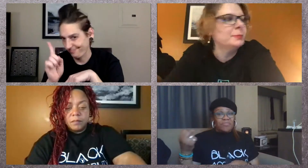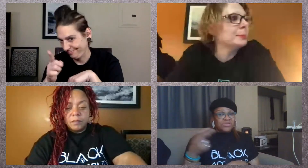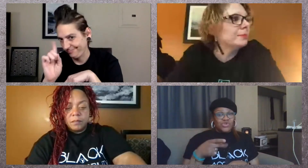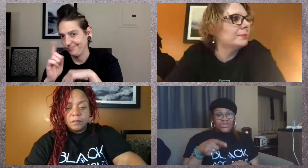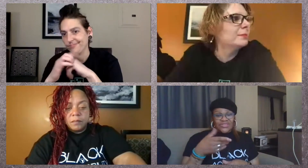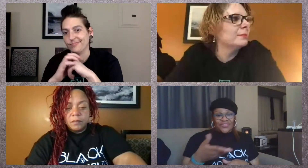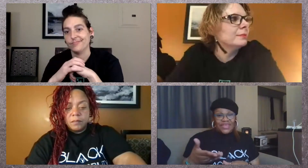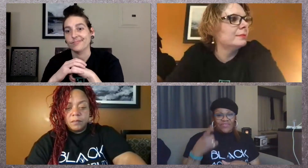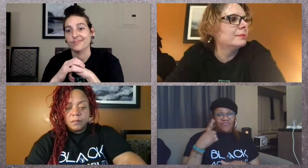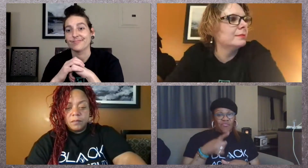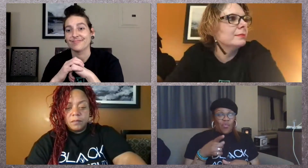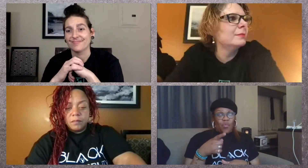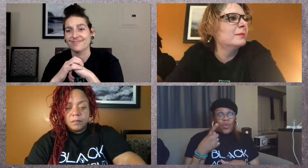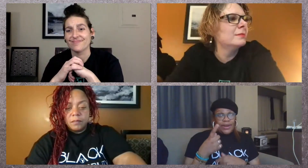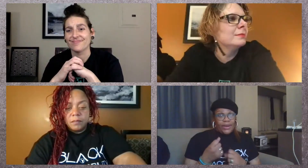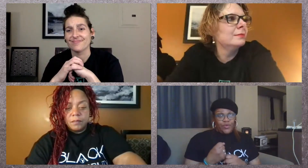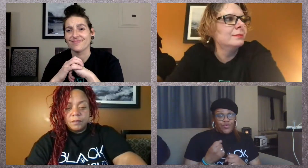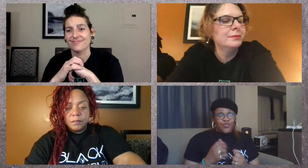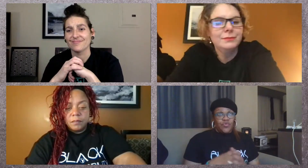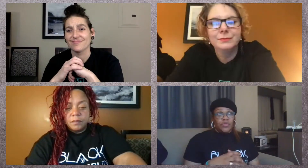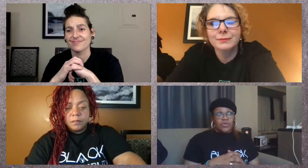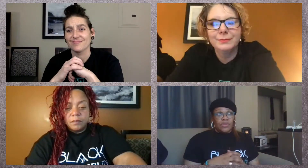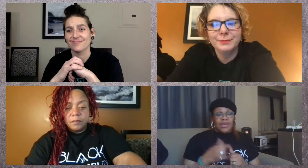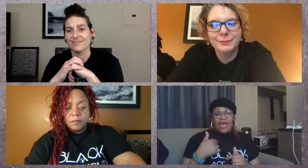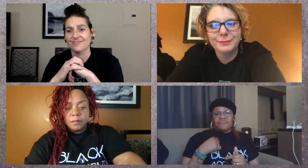You know, there's just that Hollywood privilege.